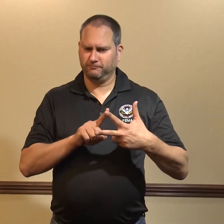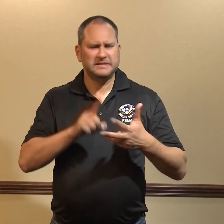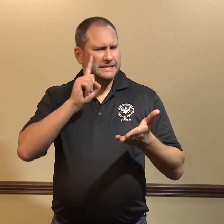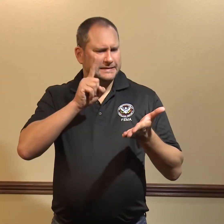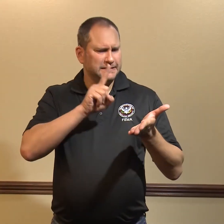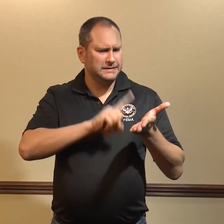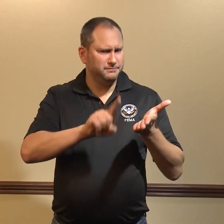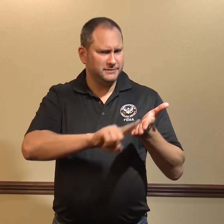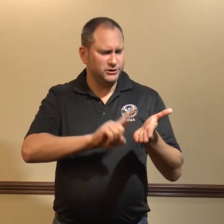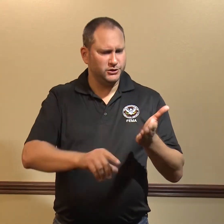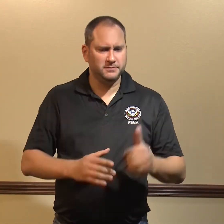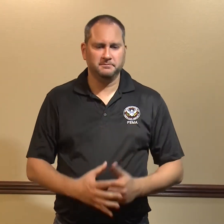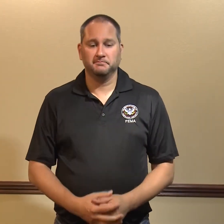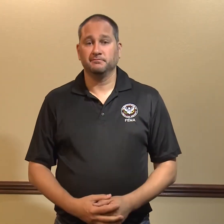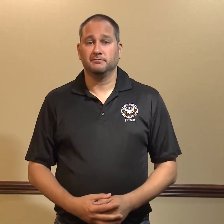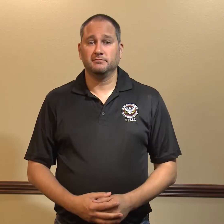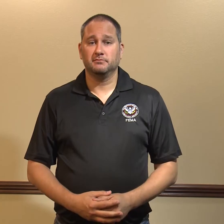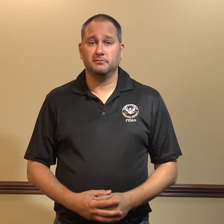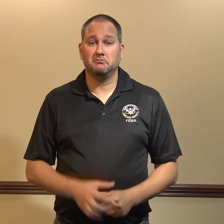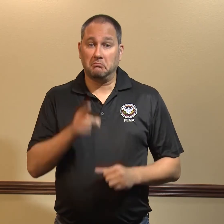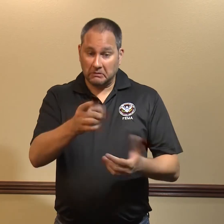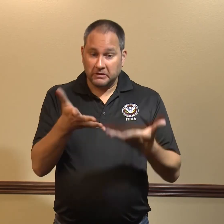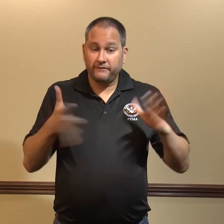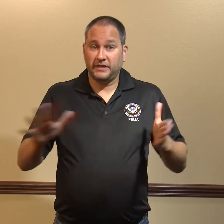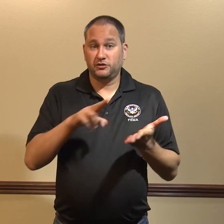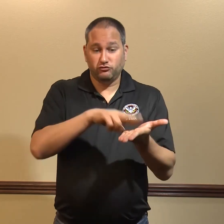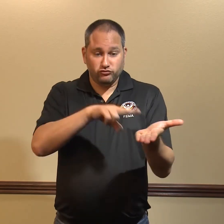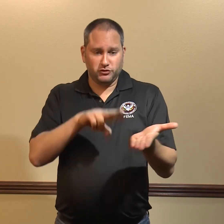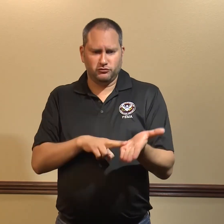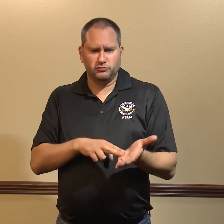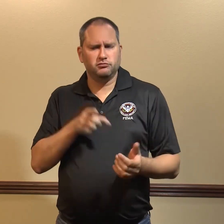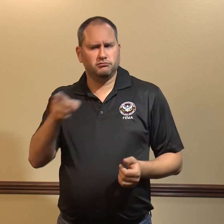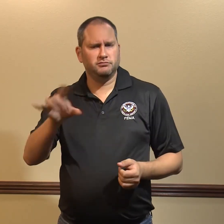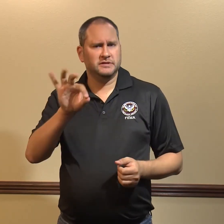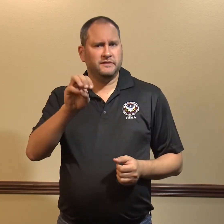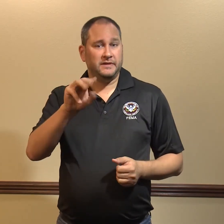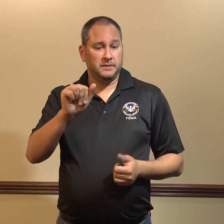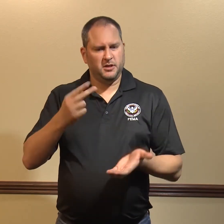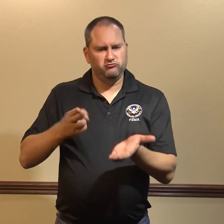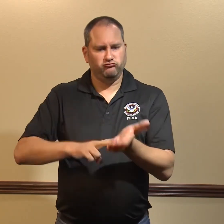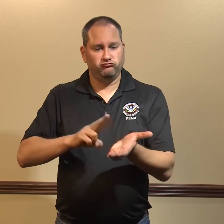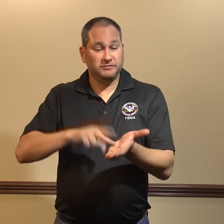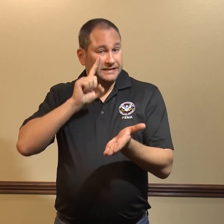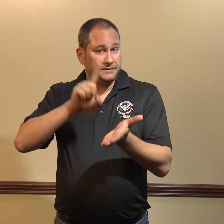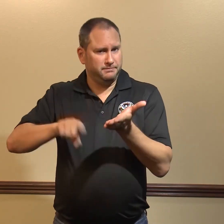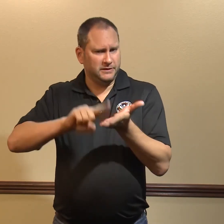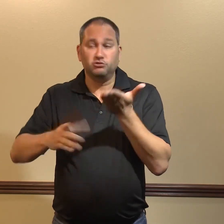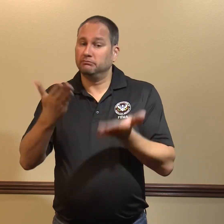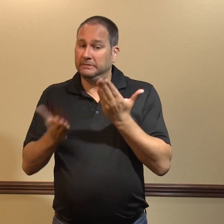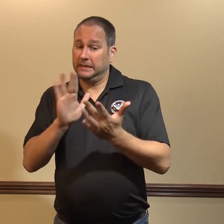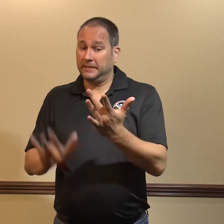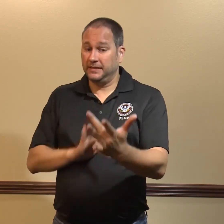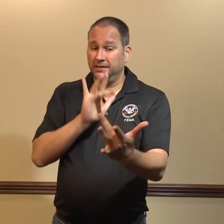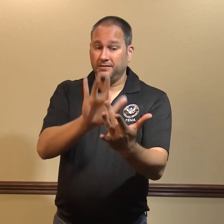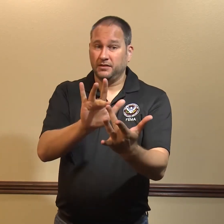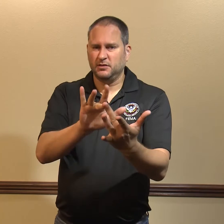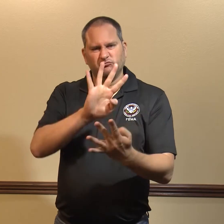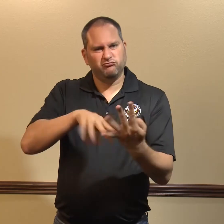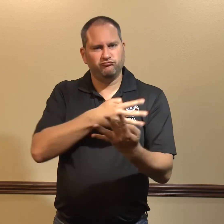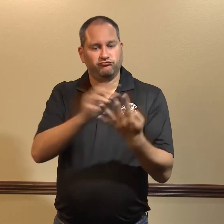Step 2, Inspections. After you register, a FEMA contracted inspector may call you to set up an